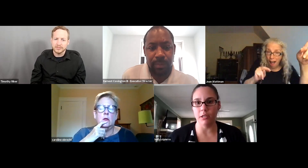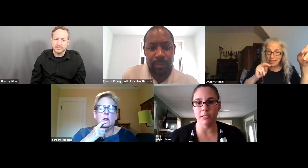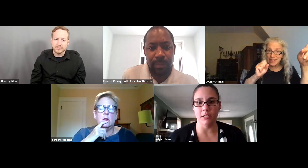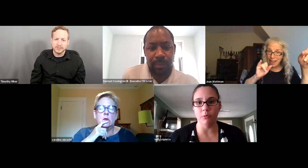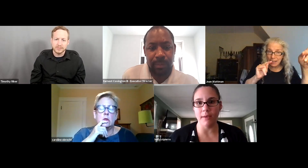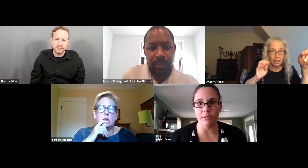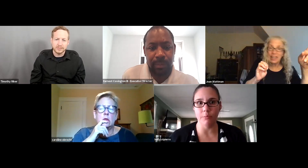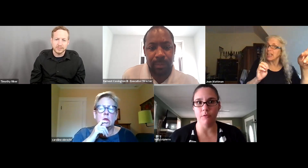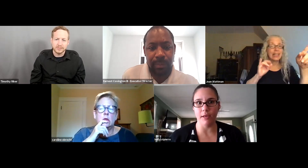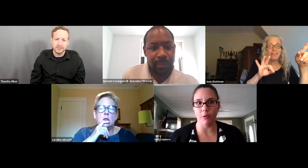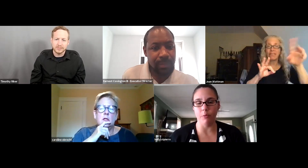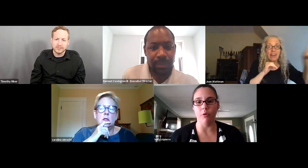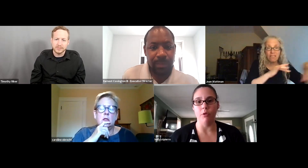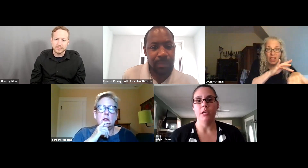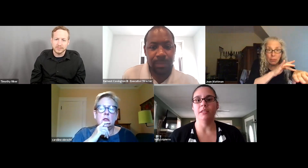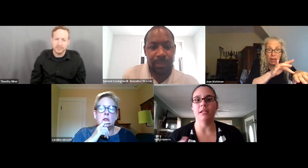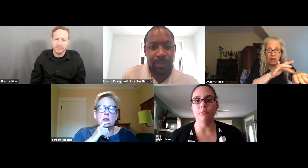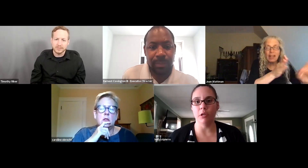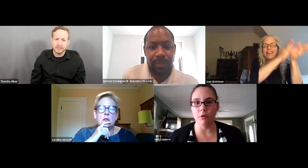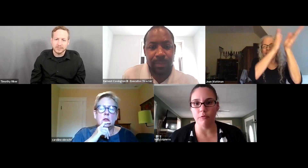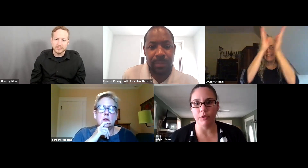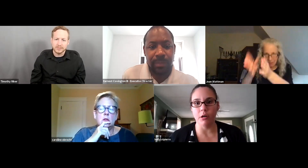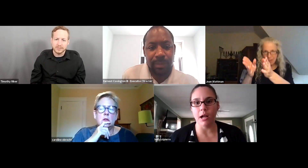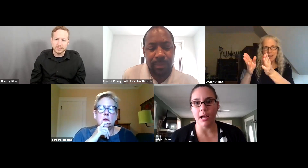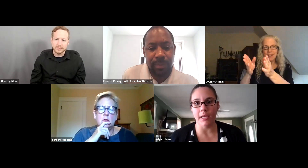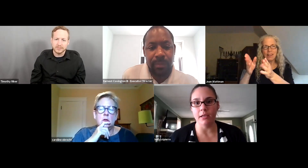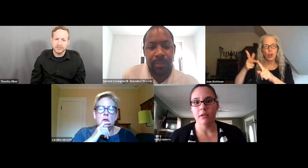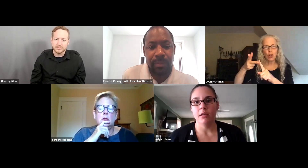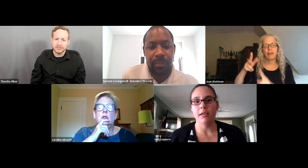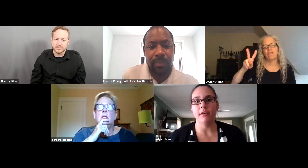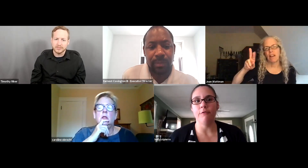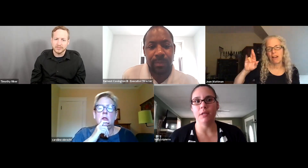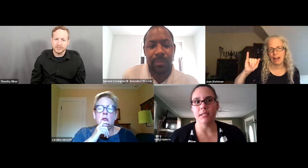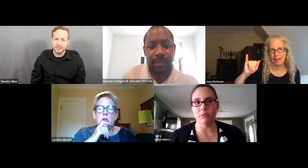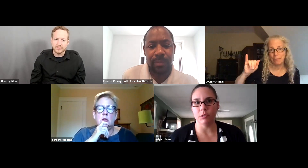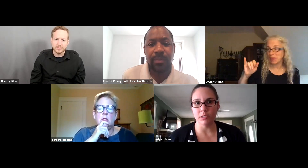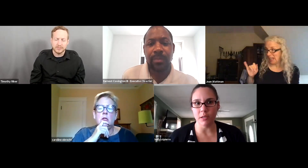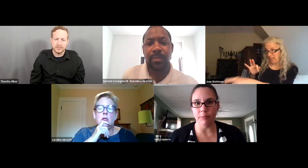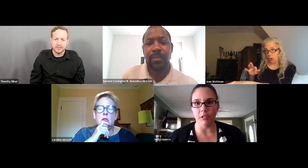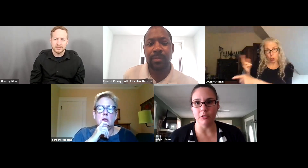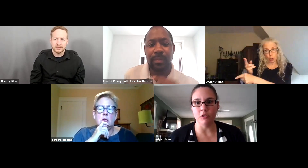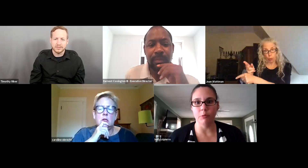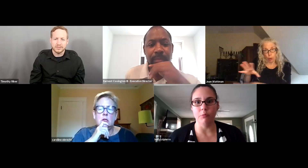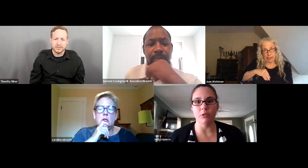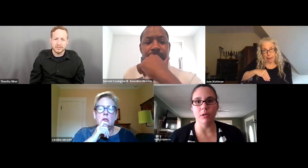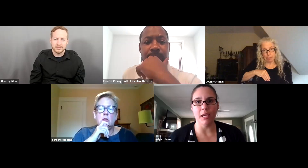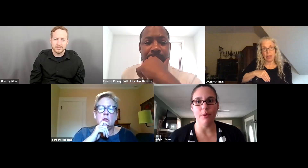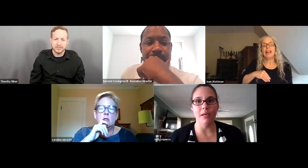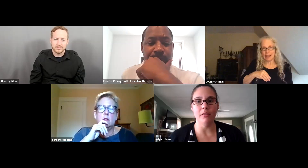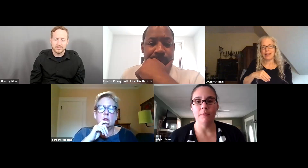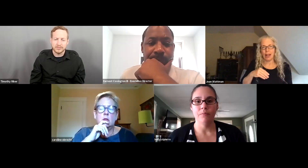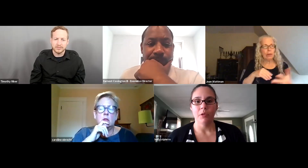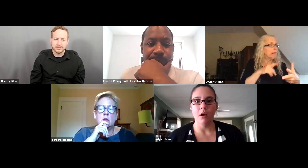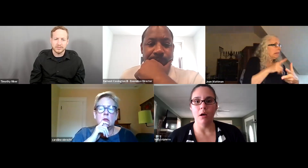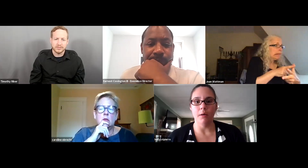agencies for on-site don't have someone available, then it would go to VRI if that's something the consumer was okay